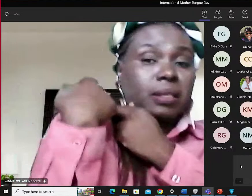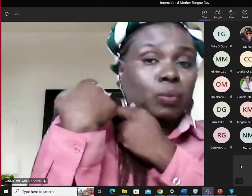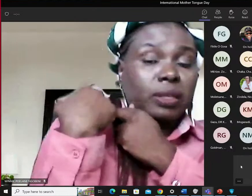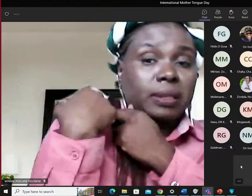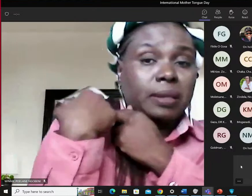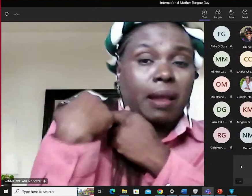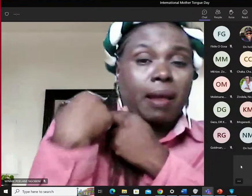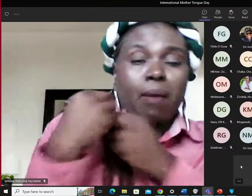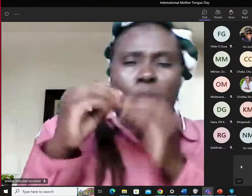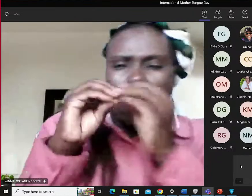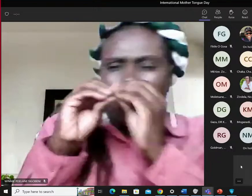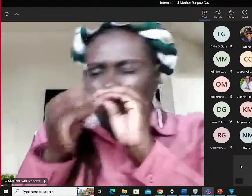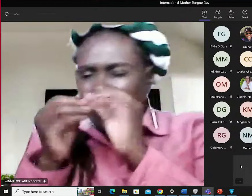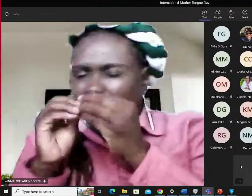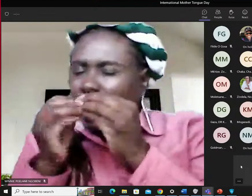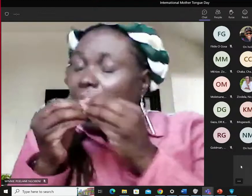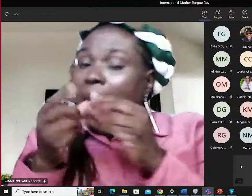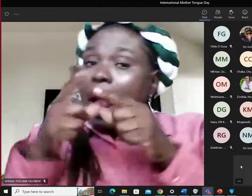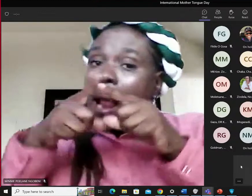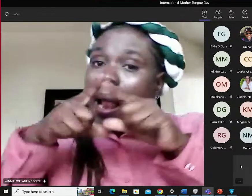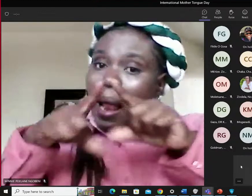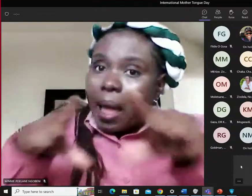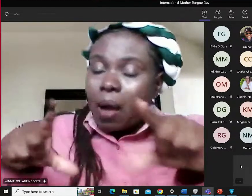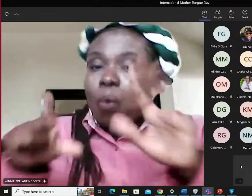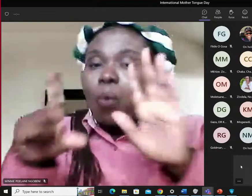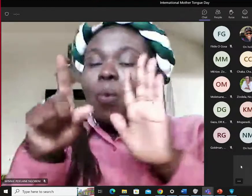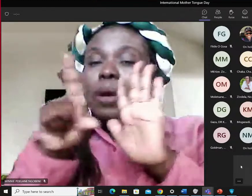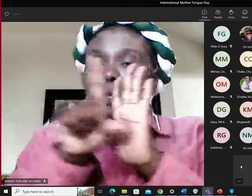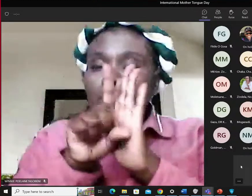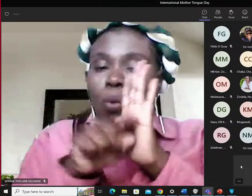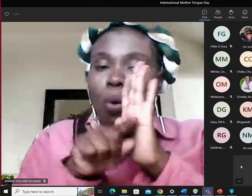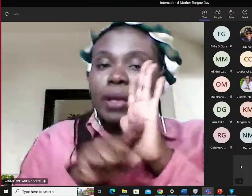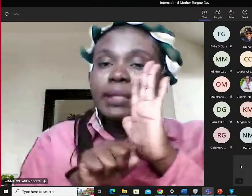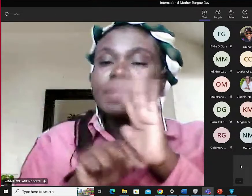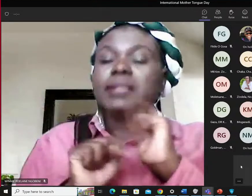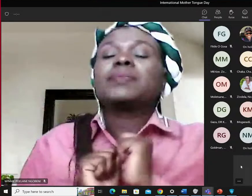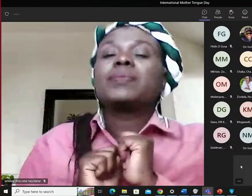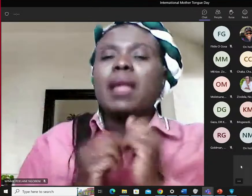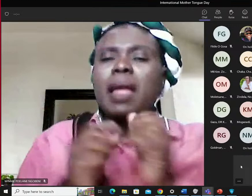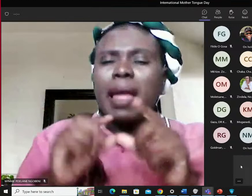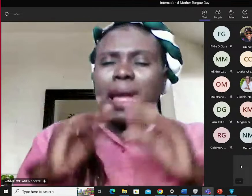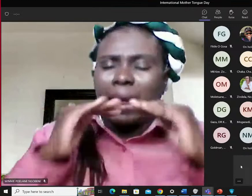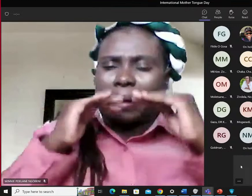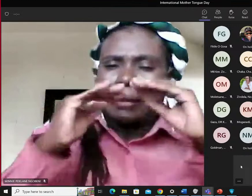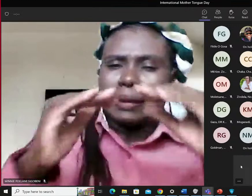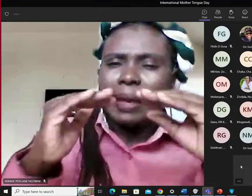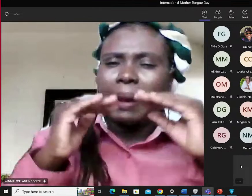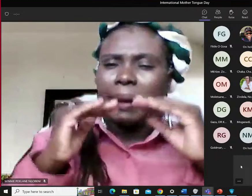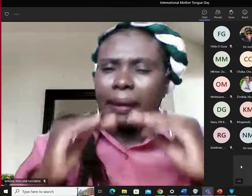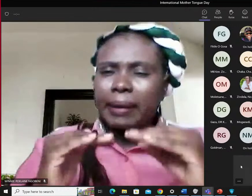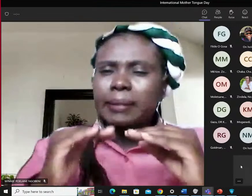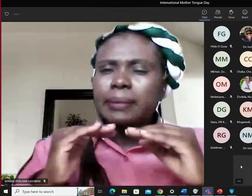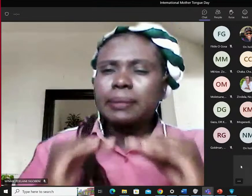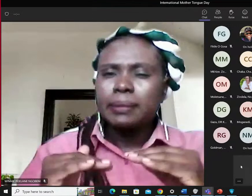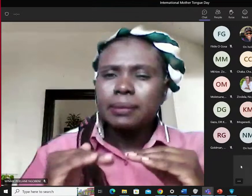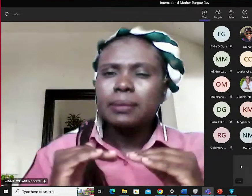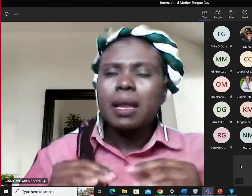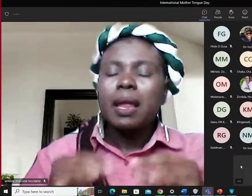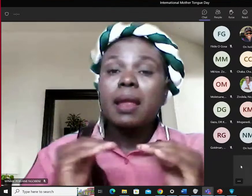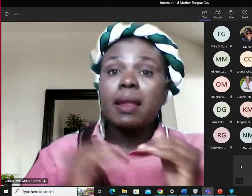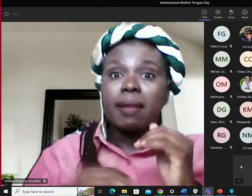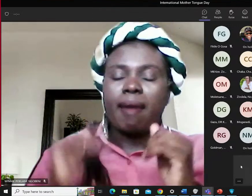its own language policy in line with the 2002 language policy for higher education. And then